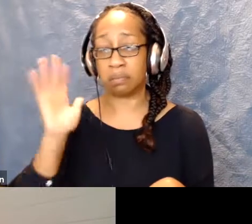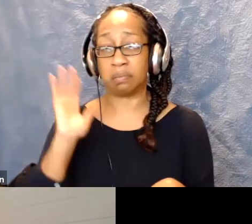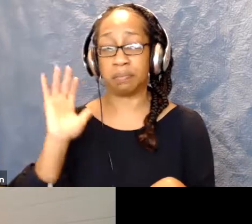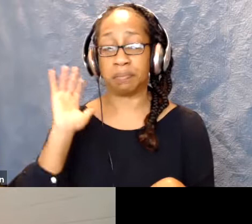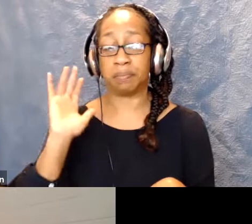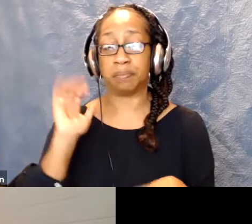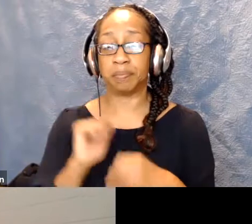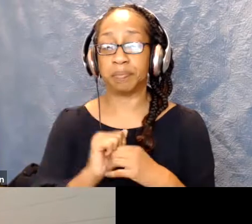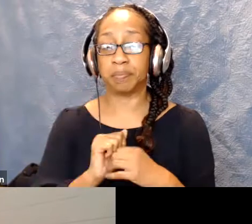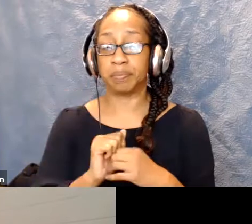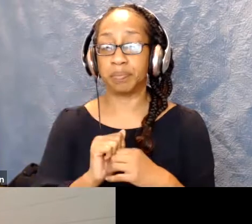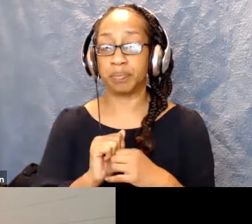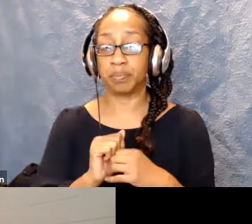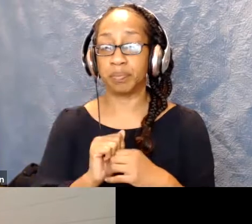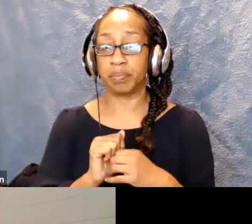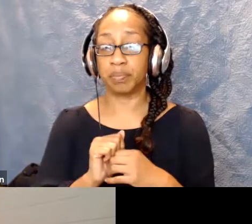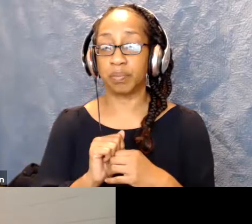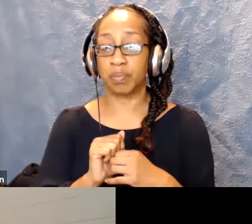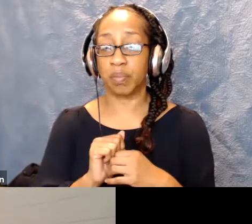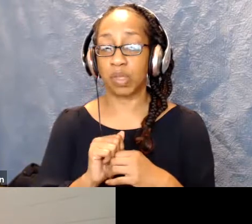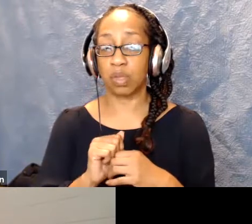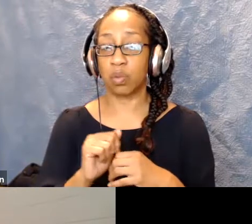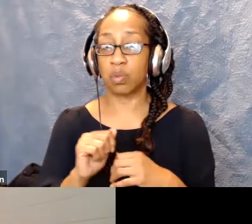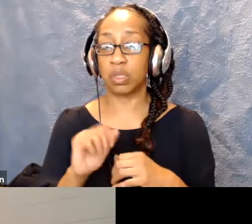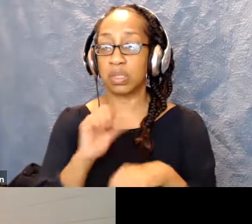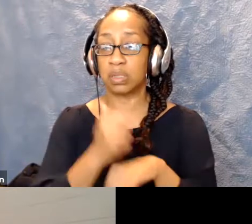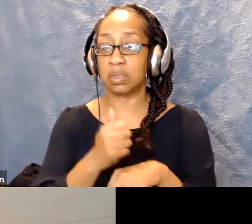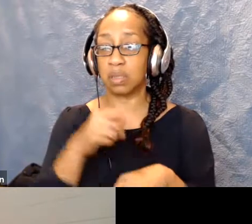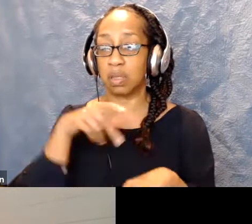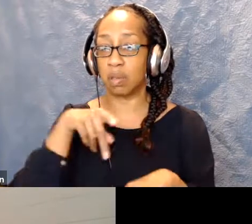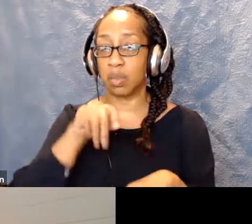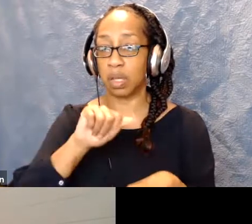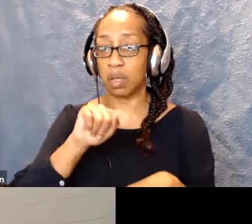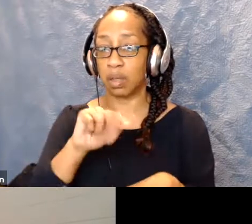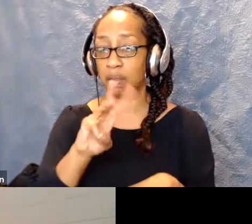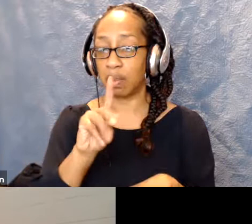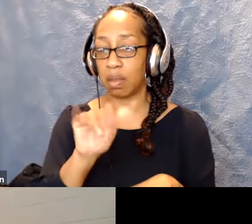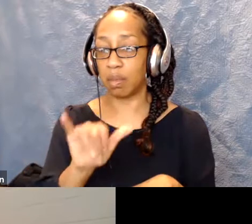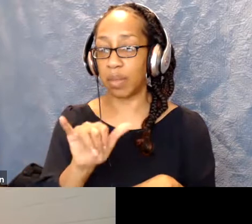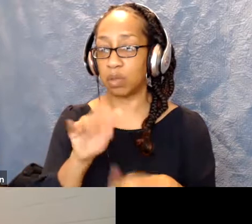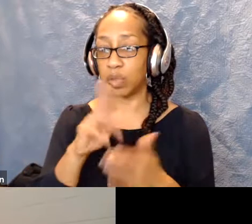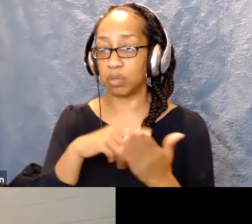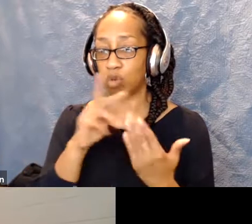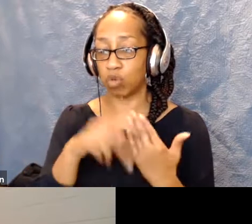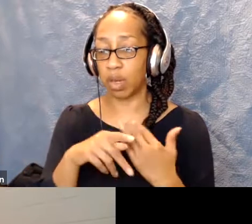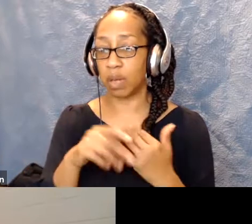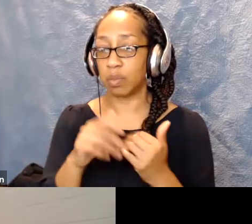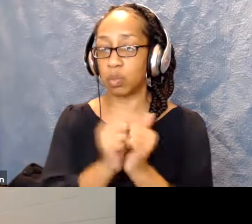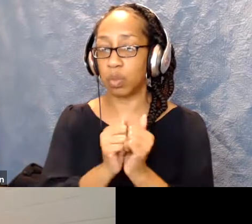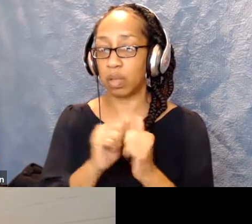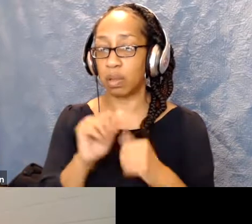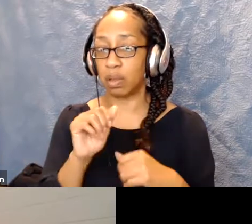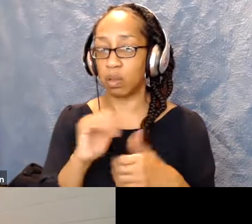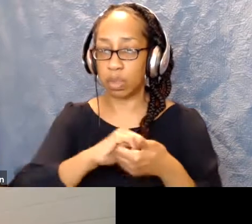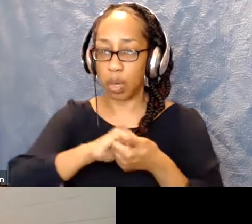we did the Pathways program, which was a partnership with OOD